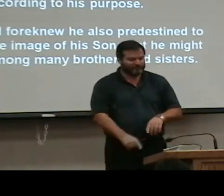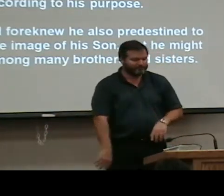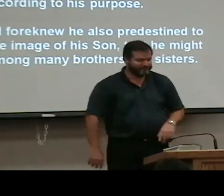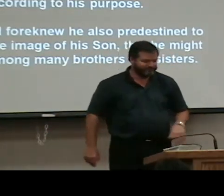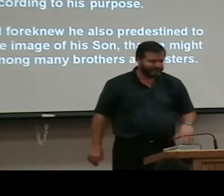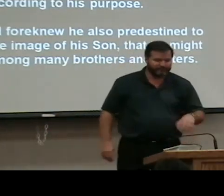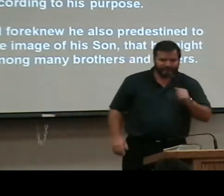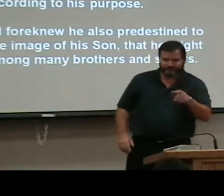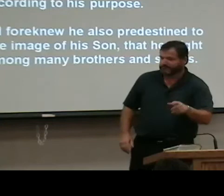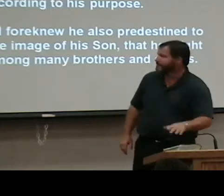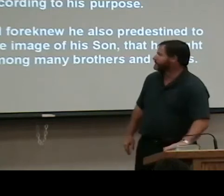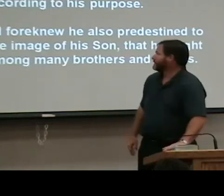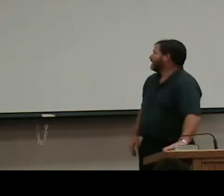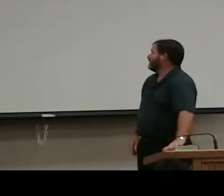brother. Okay.